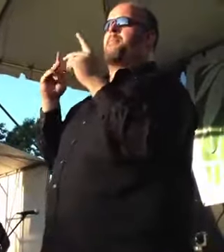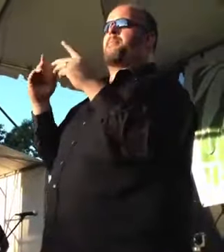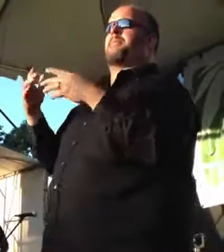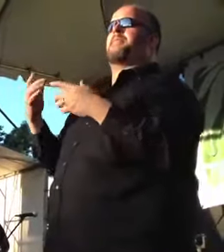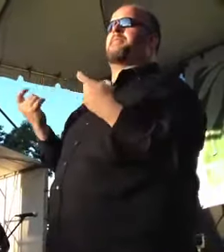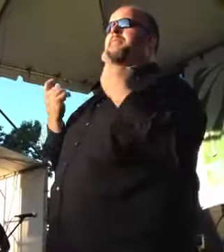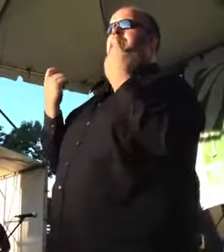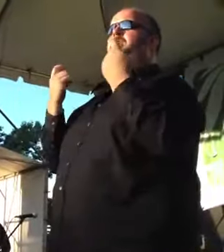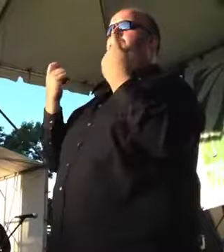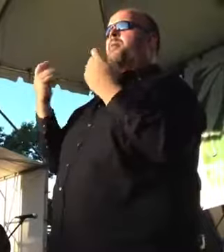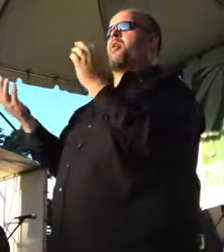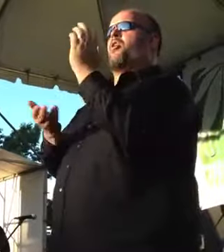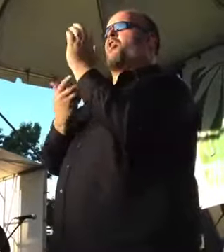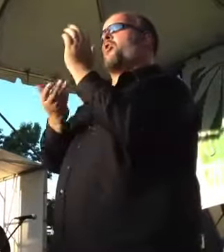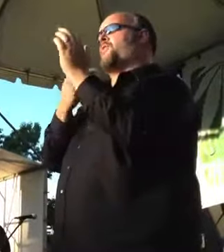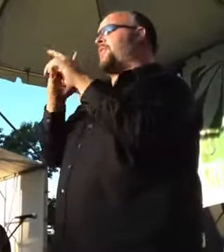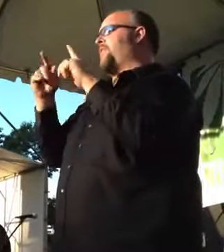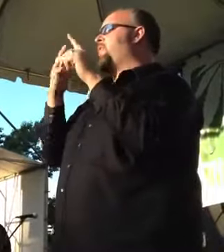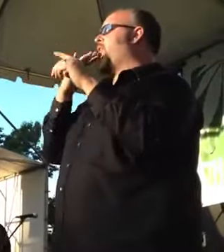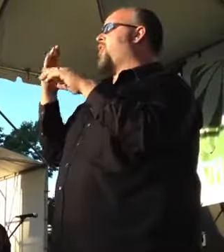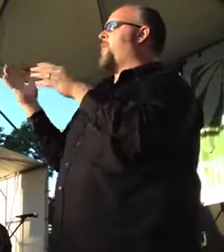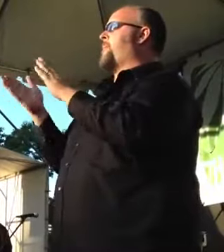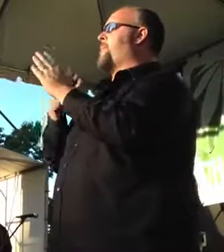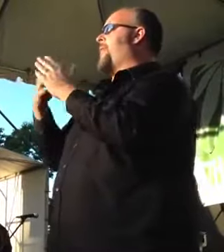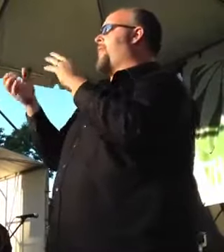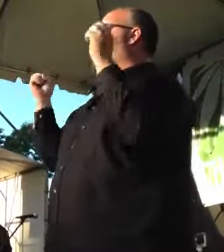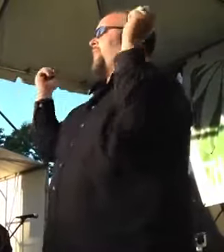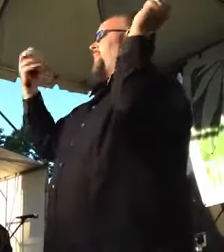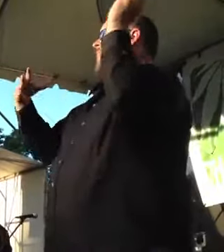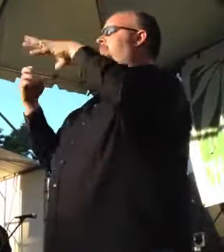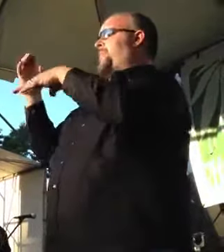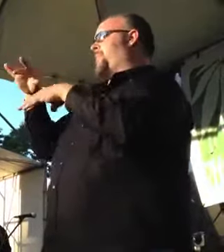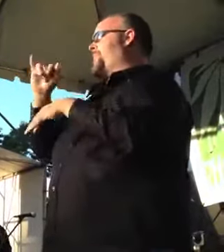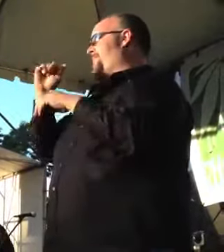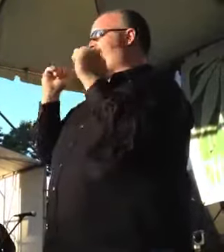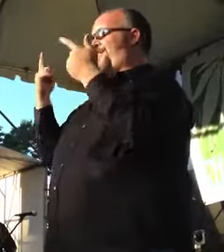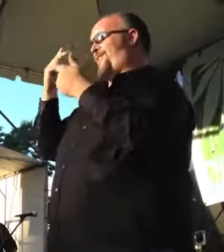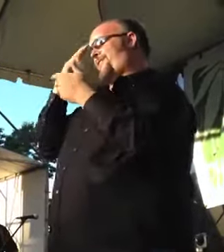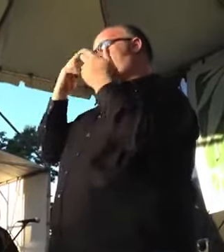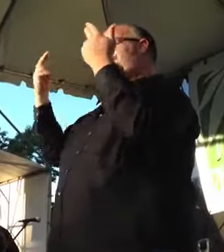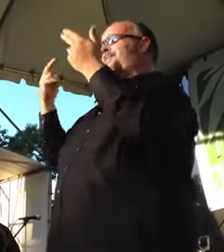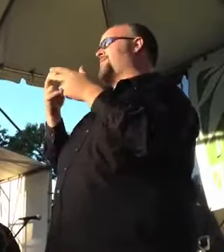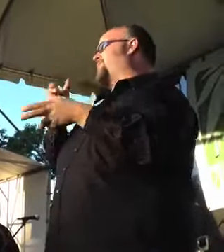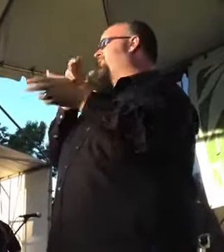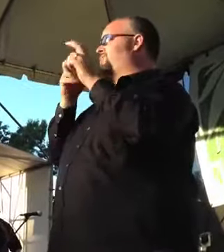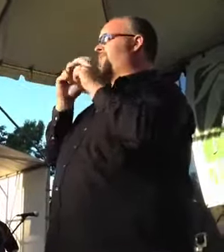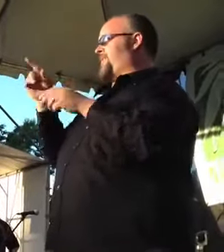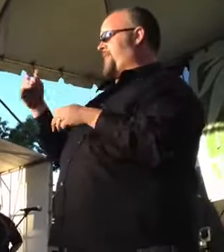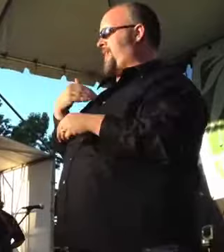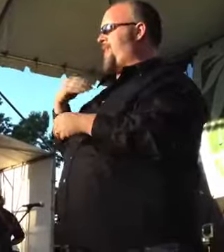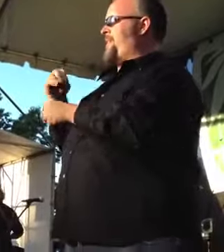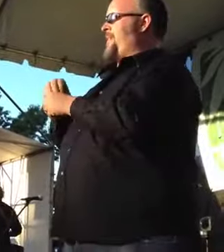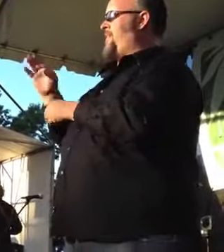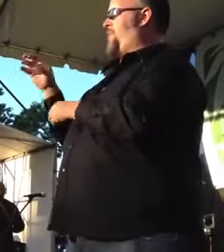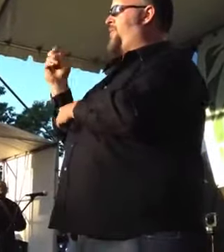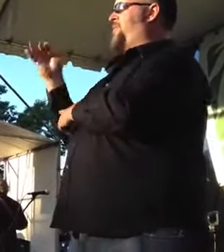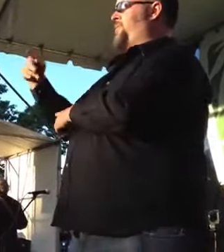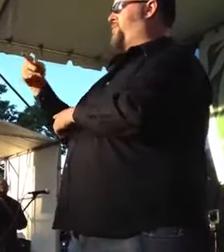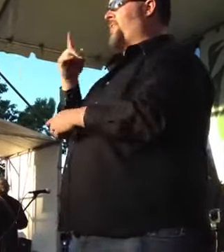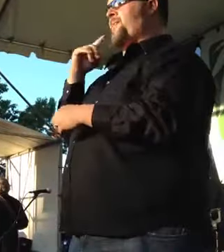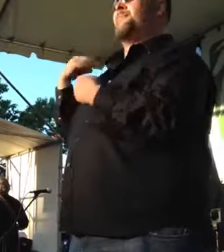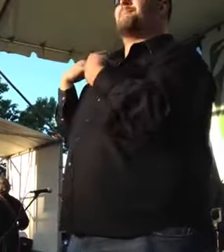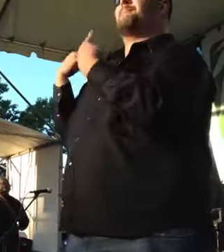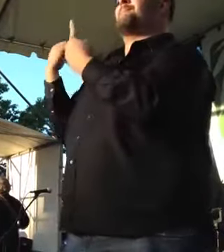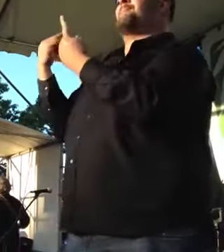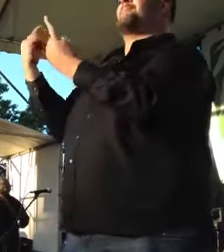harvest by throwing different colored paints and stuff like that. The whole country's getting high at that time, you know, drinking bang. It's available in local shops and stuff like that. And that's been